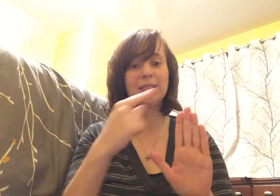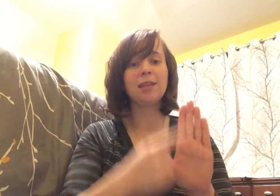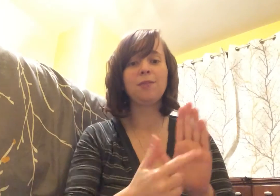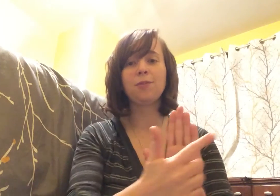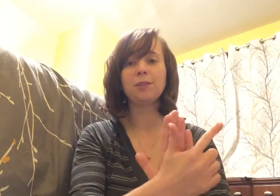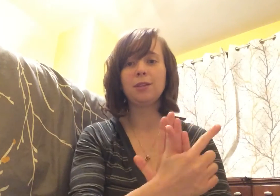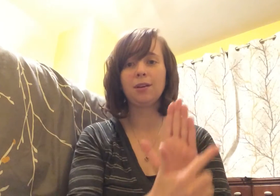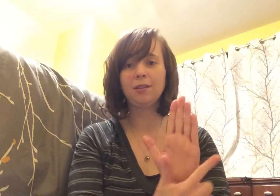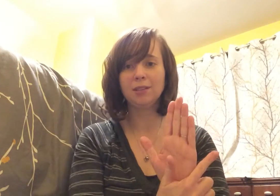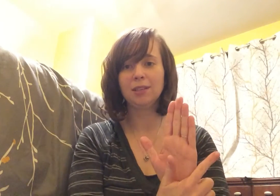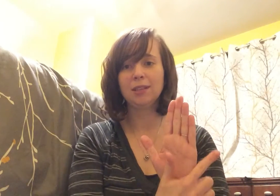sign for law.